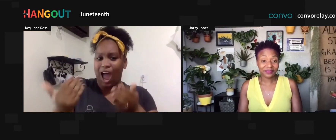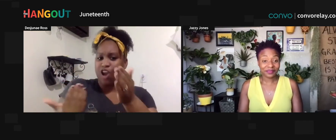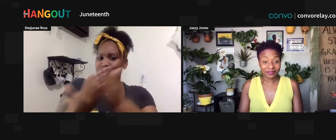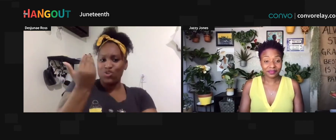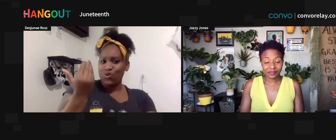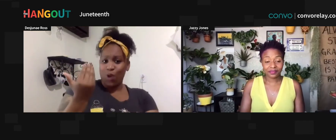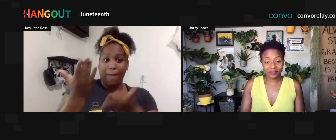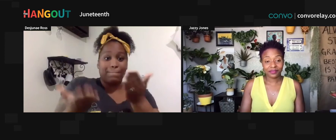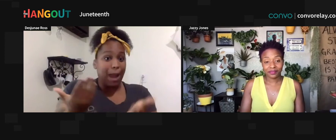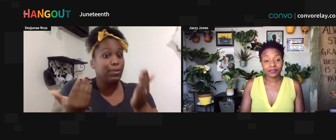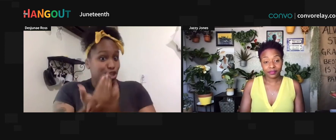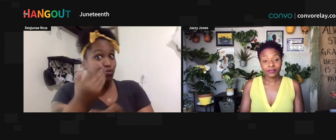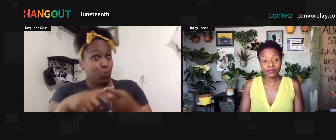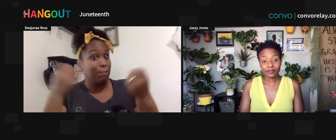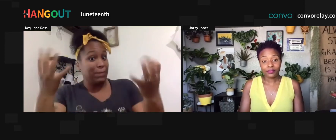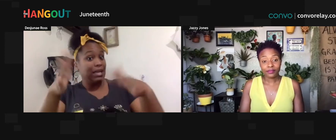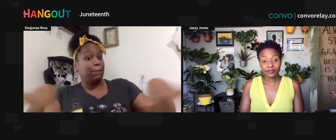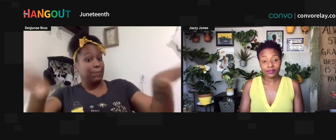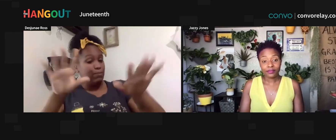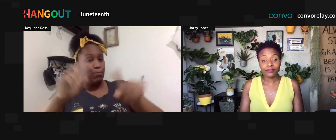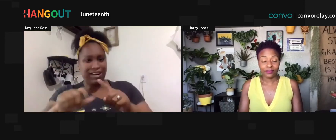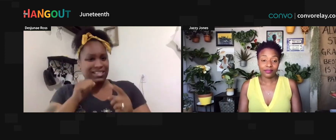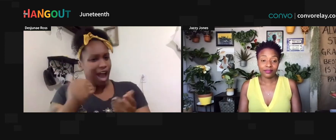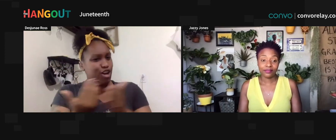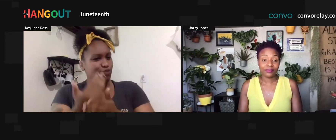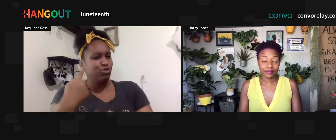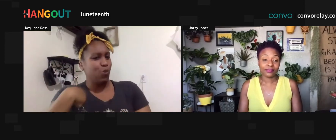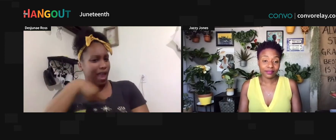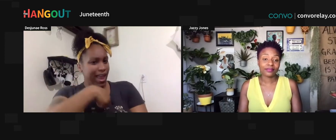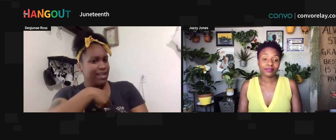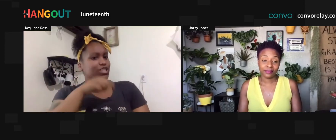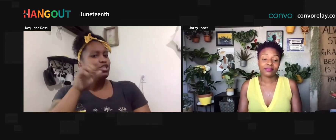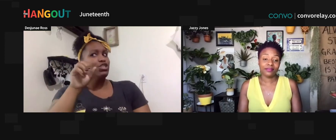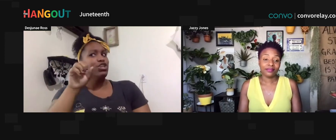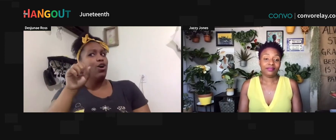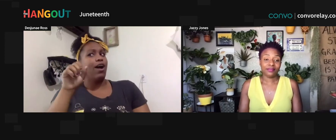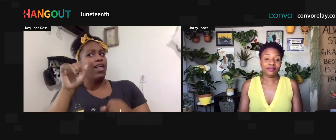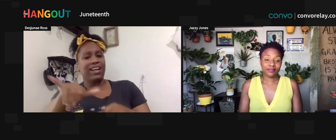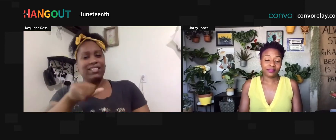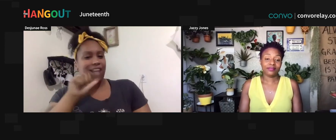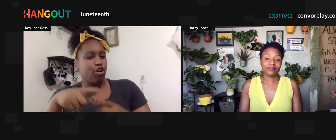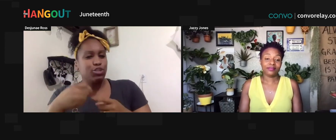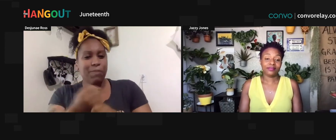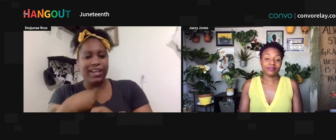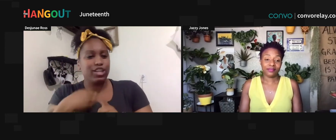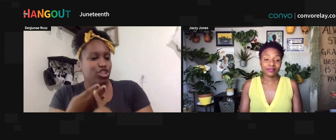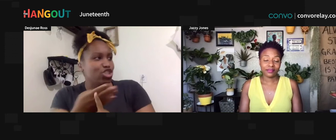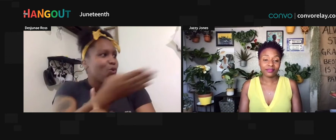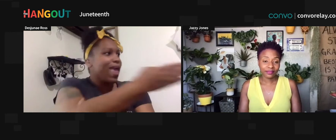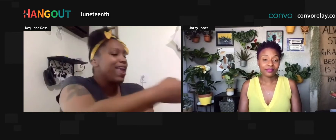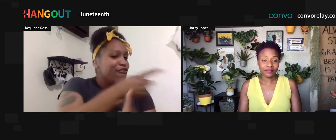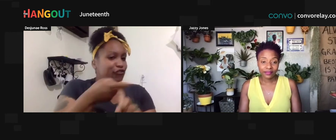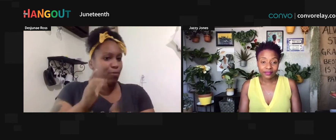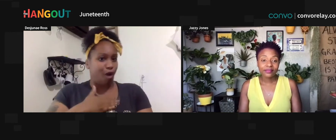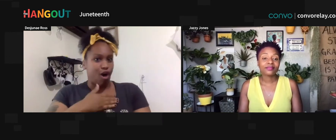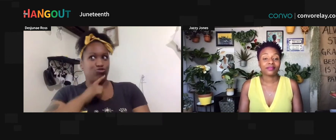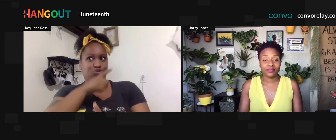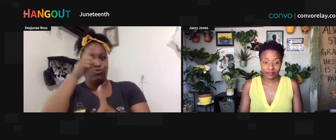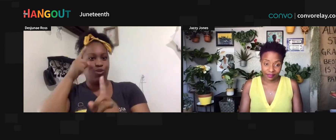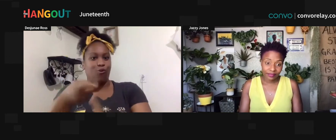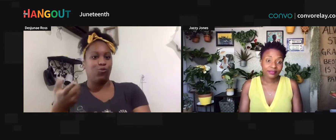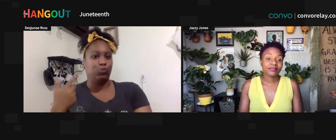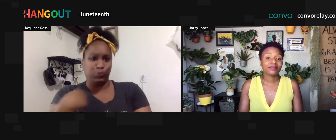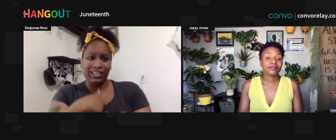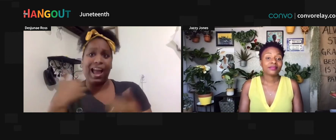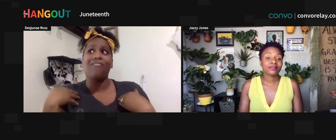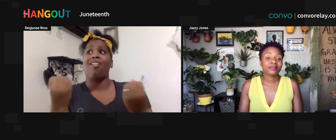been celebrating this for years. This is not new to us. I know Right. many people may not realize that, but for us, it's not new to us.